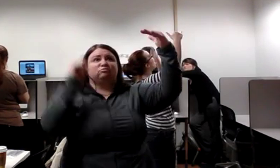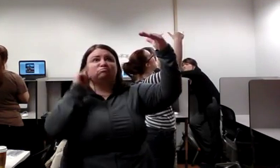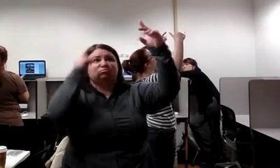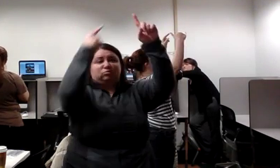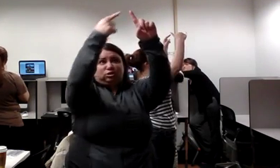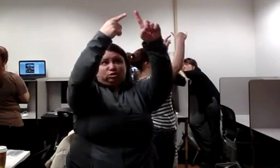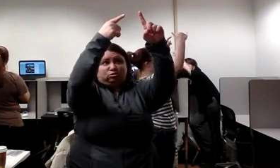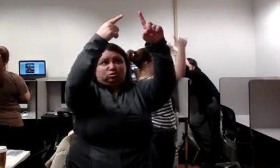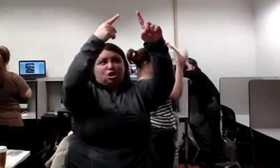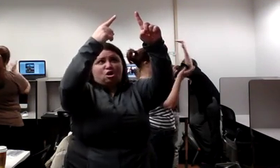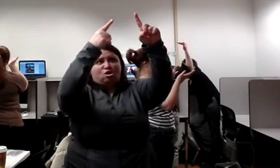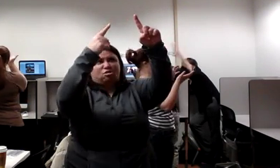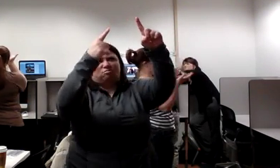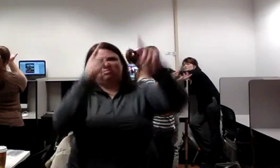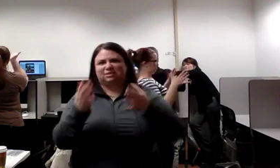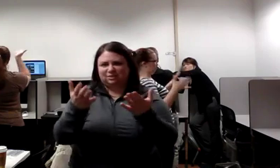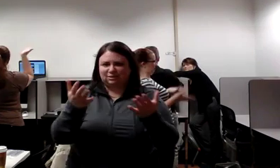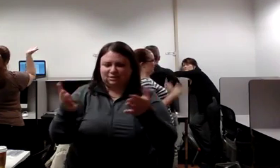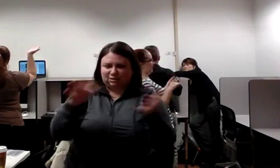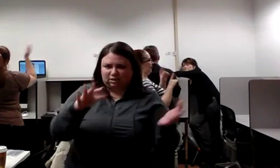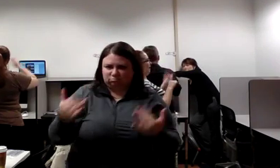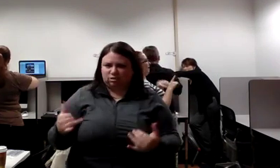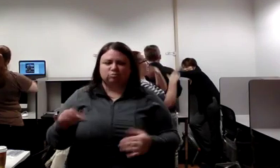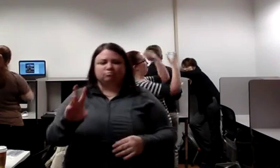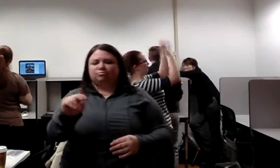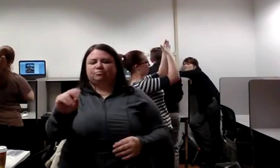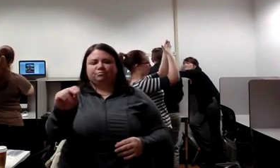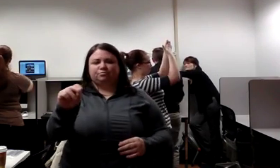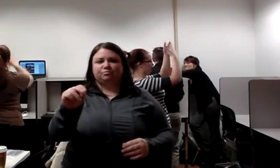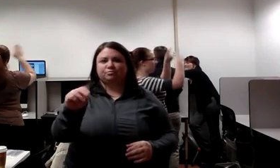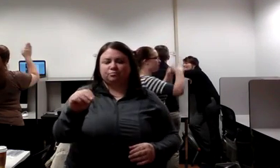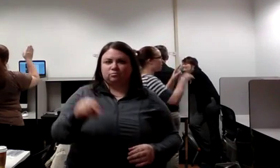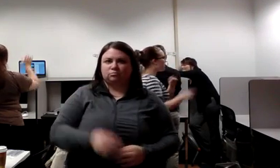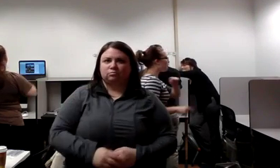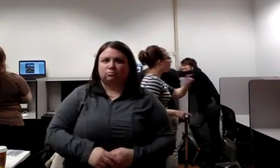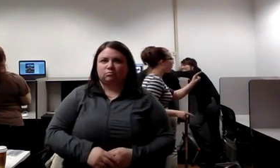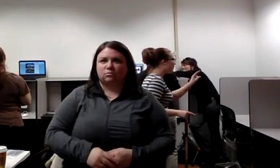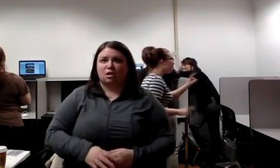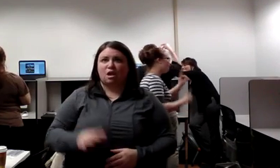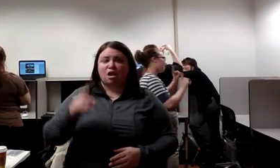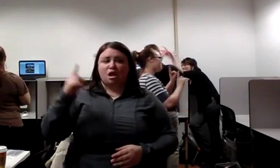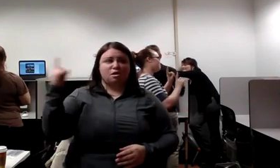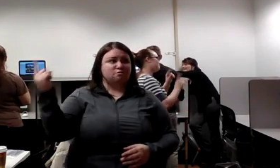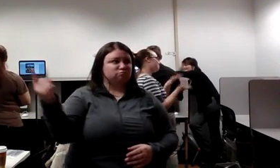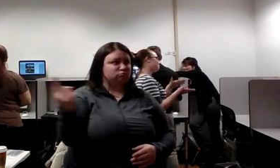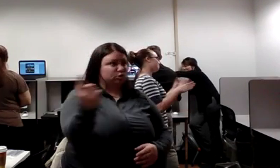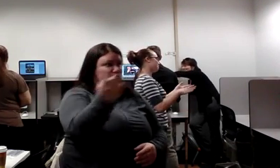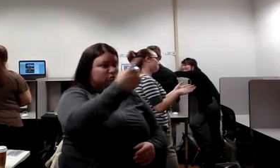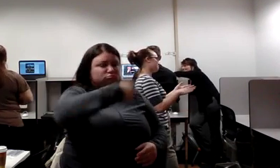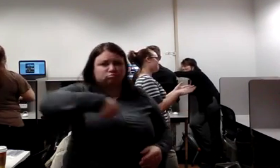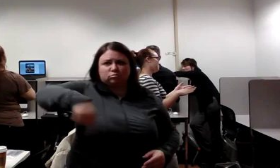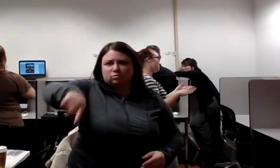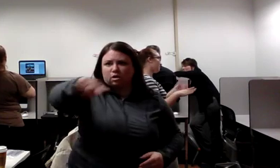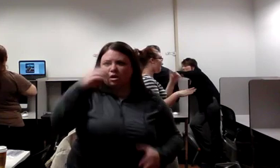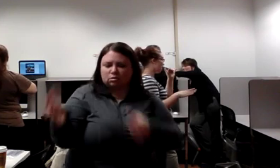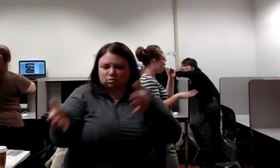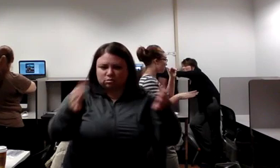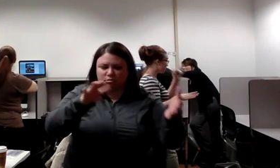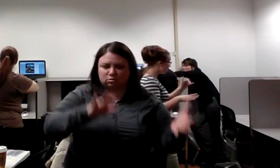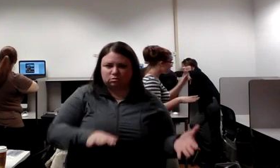death is the destination we all share. No one has ever escaped it. And that is as it should be, because death is